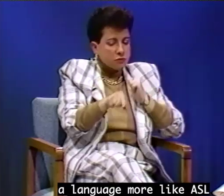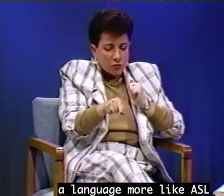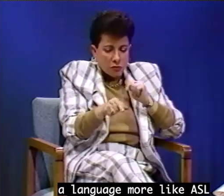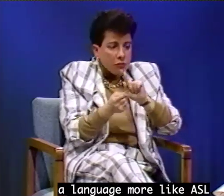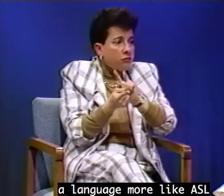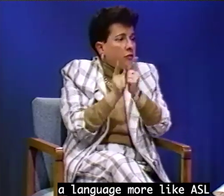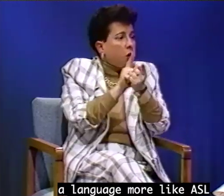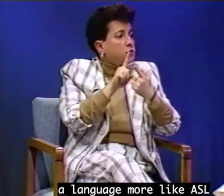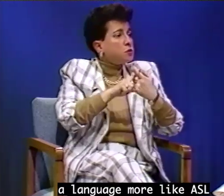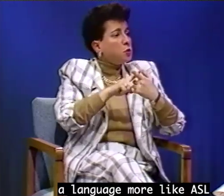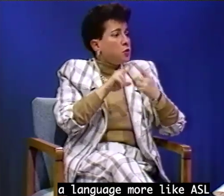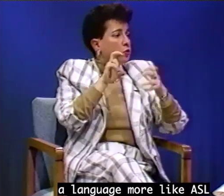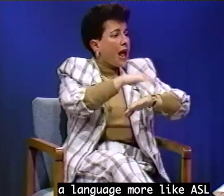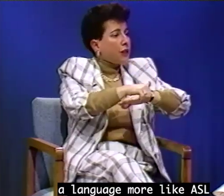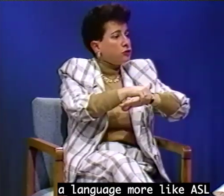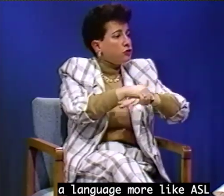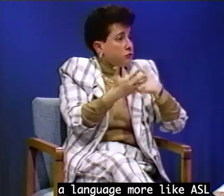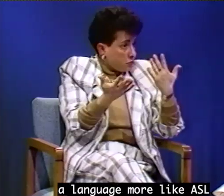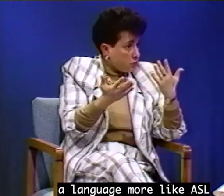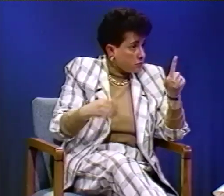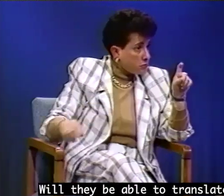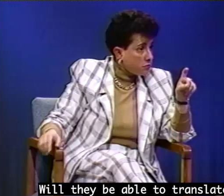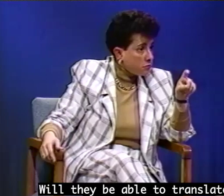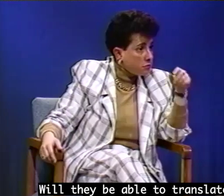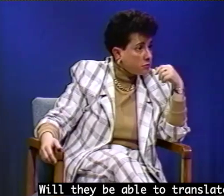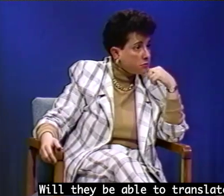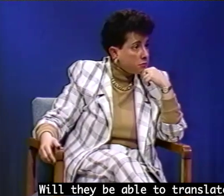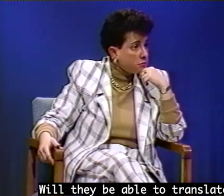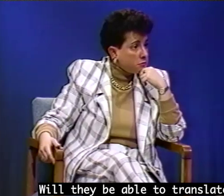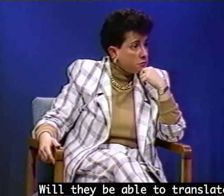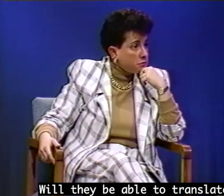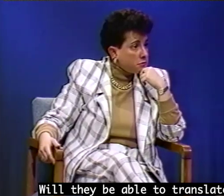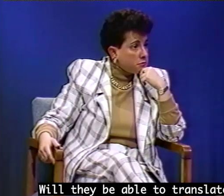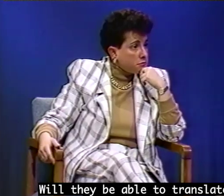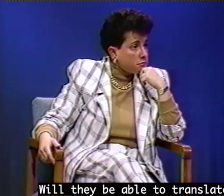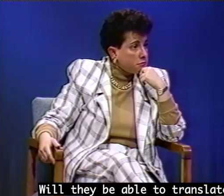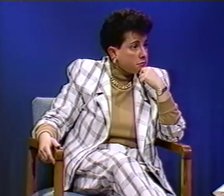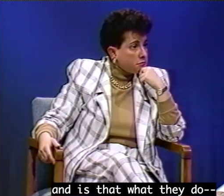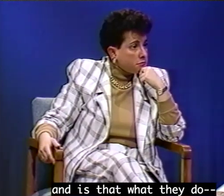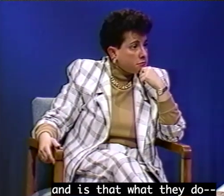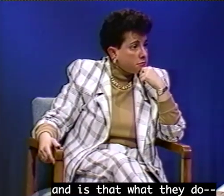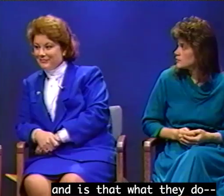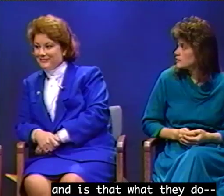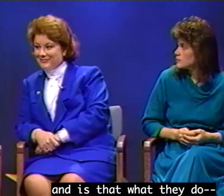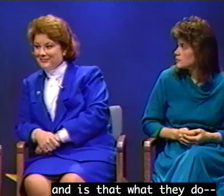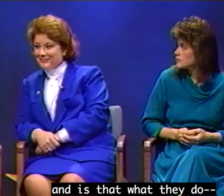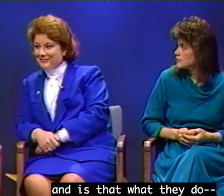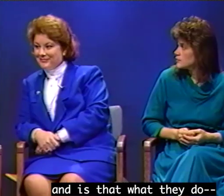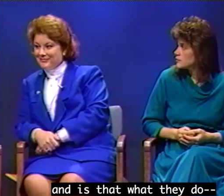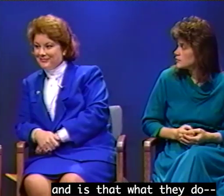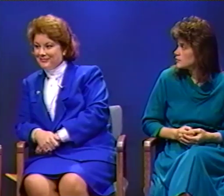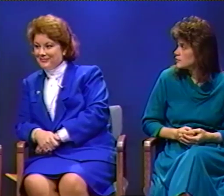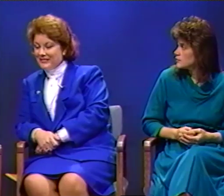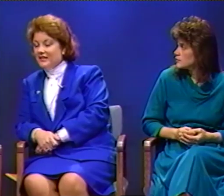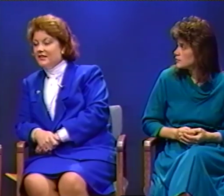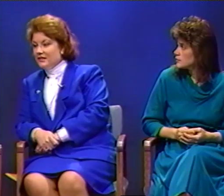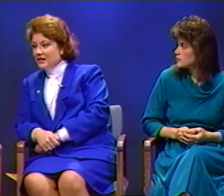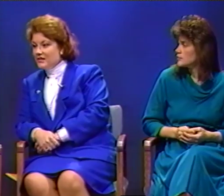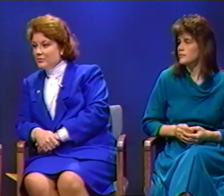is typing on the TDD? Will they be able to translate that to English, and is that what they do, indeed do? Yes, we